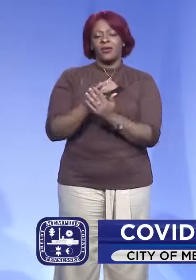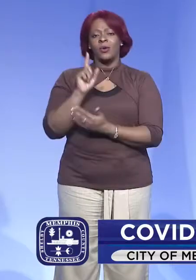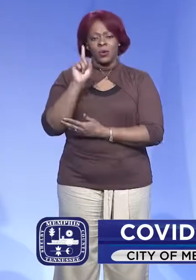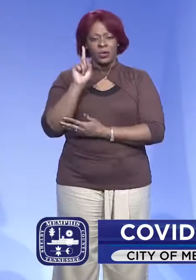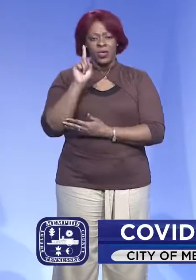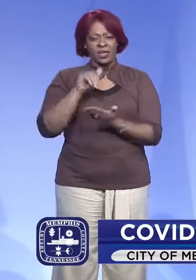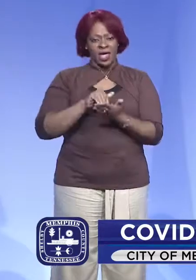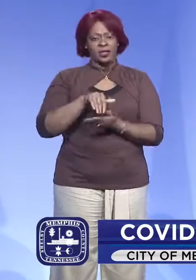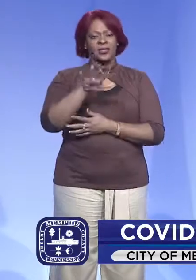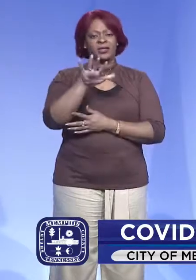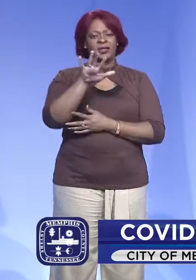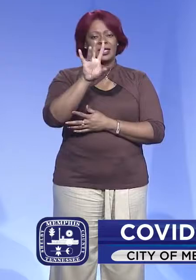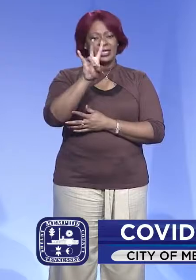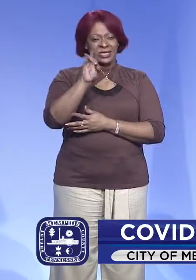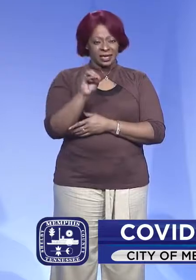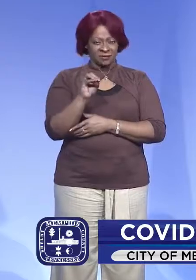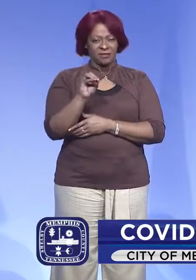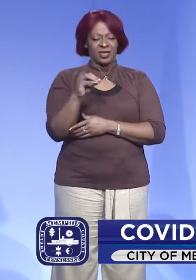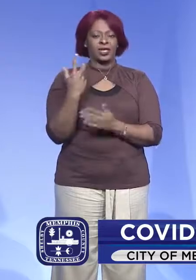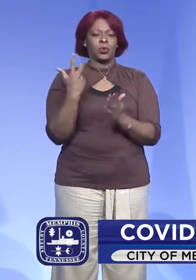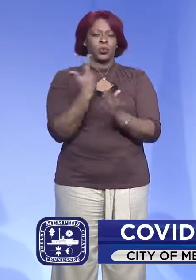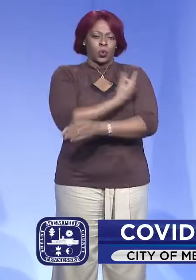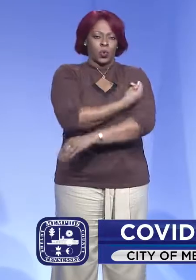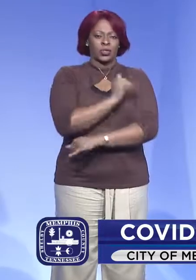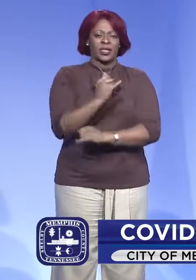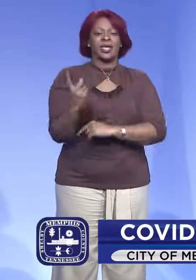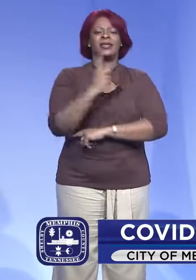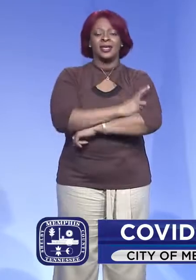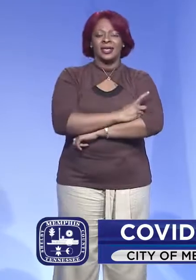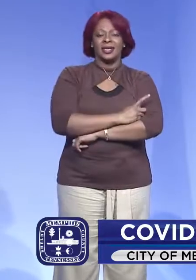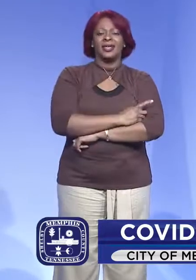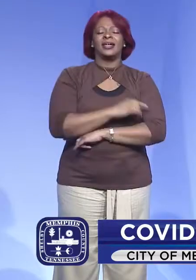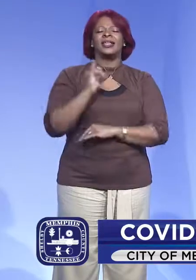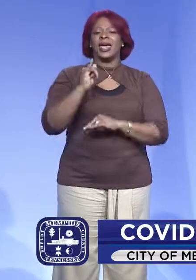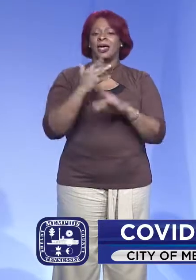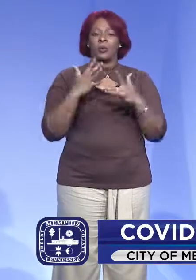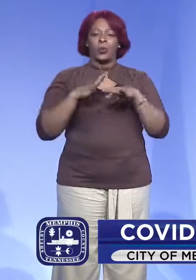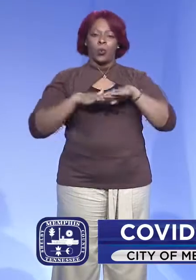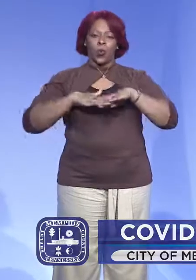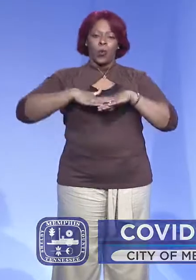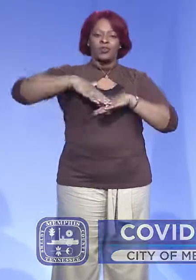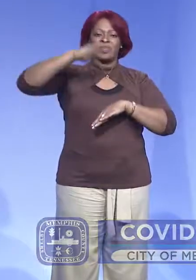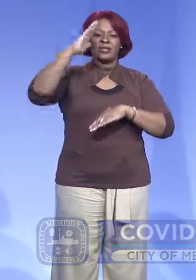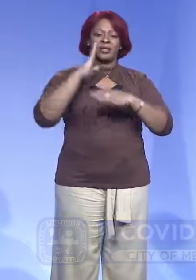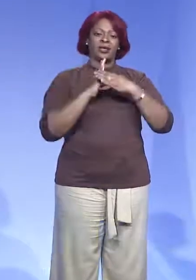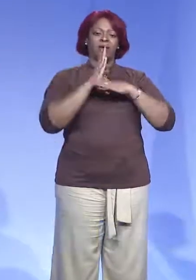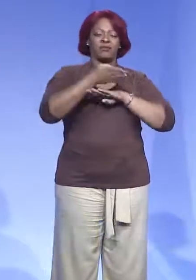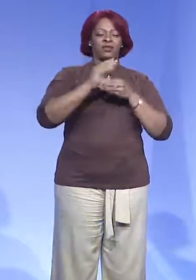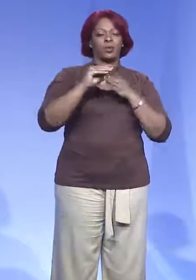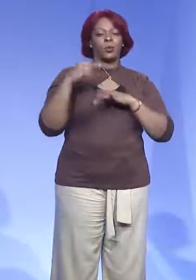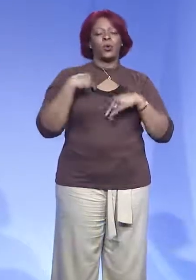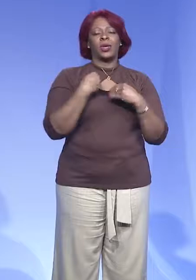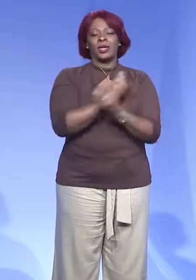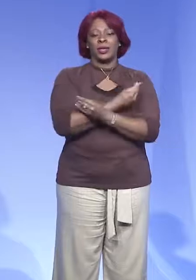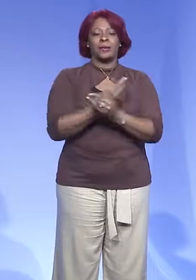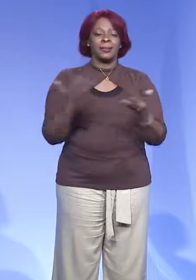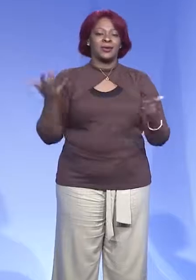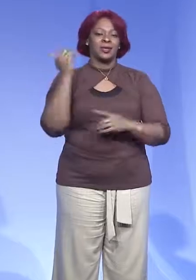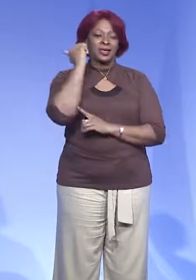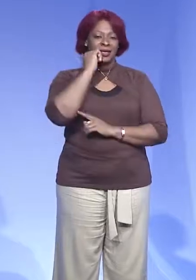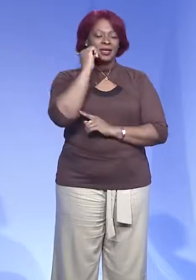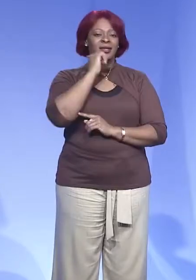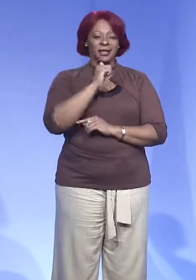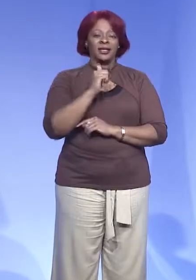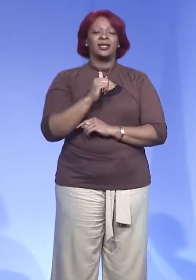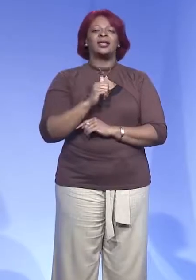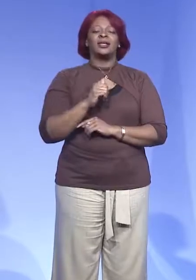1,170 doses that day. That far exceeded the number that we have been administering daily. So it